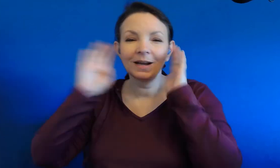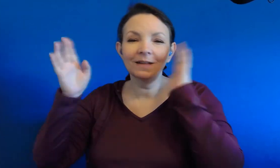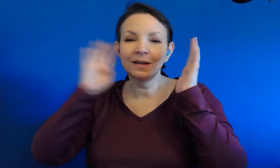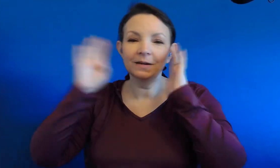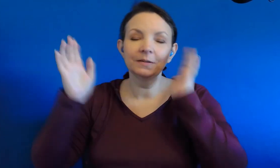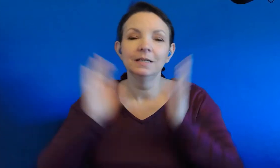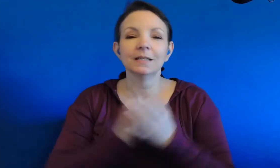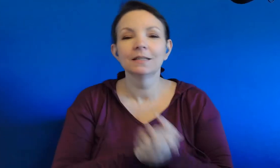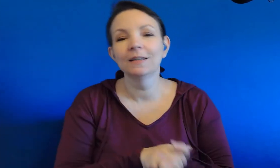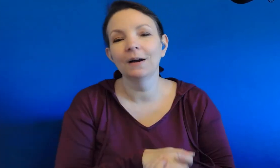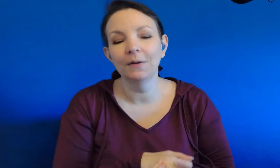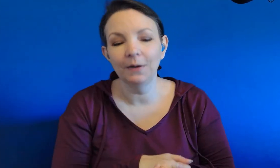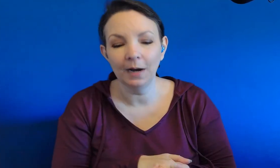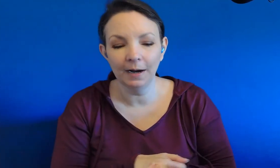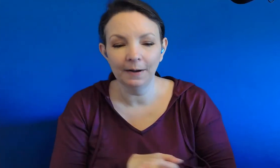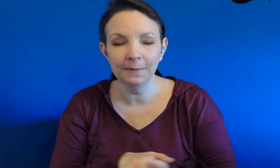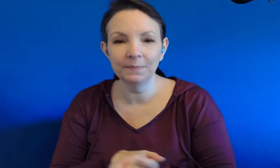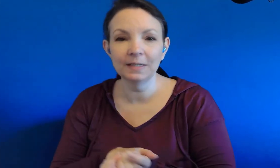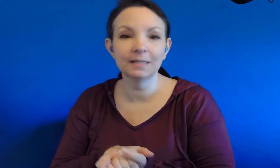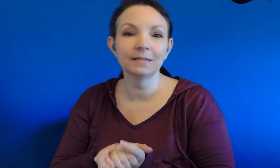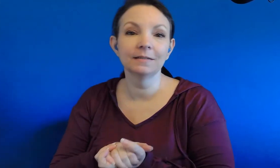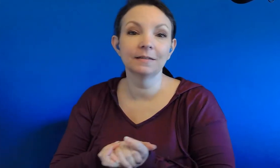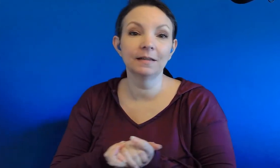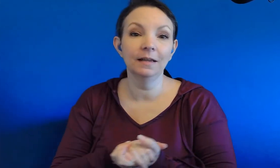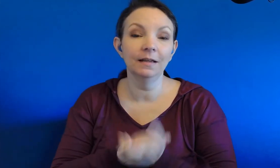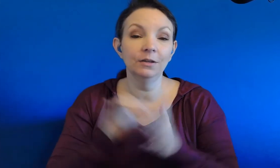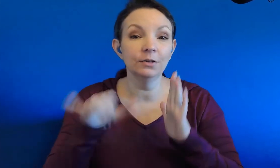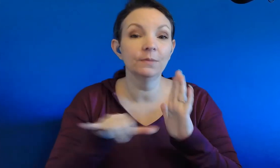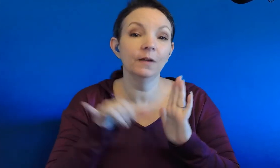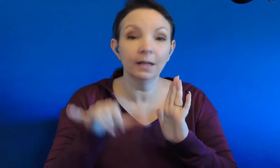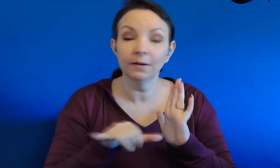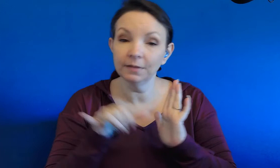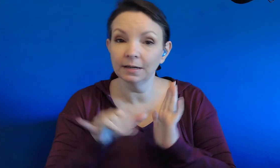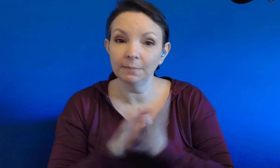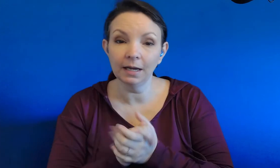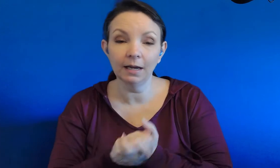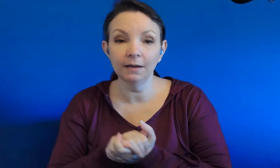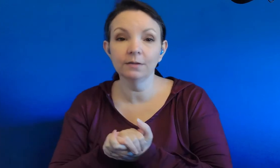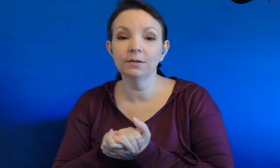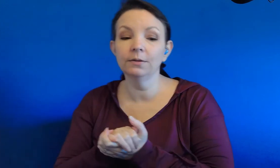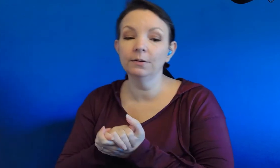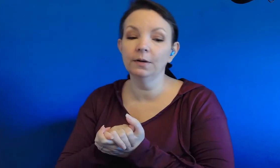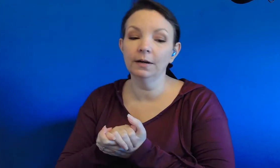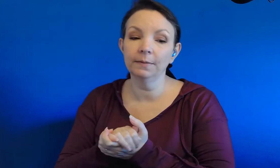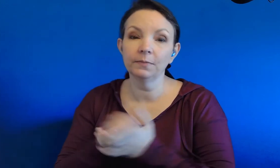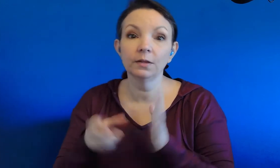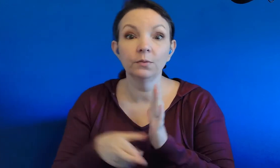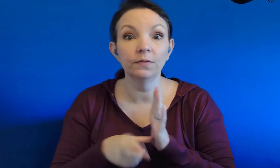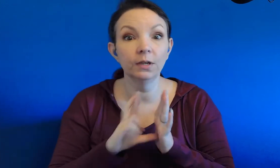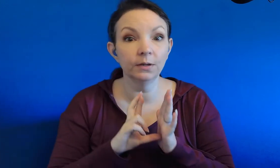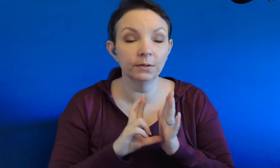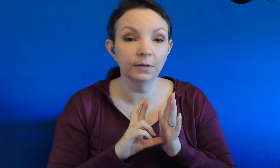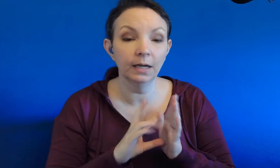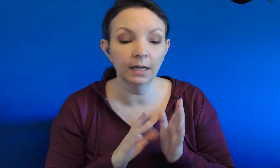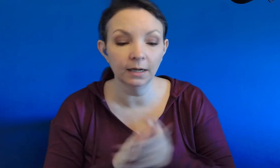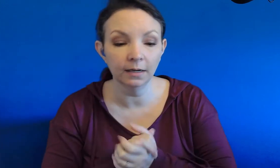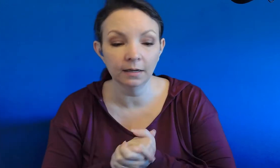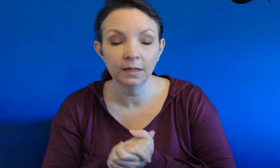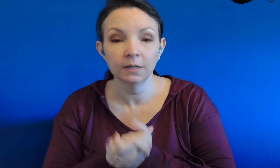Hello. This is the YouTube video that I'm making to review and show